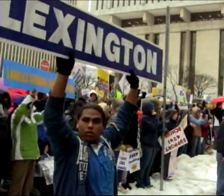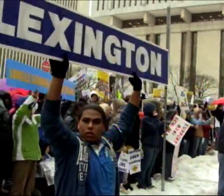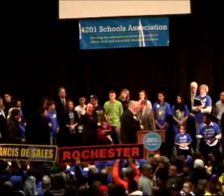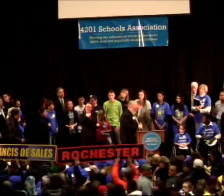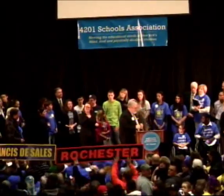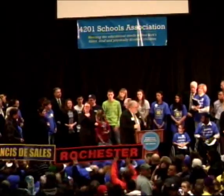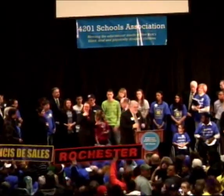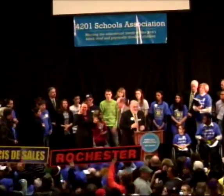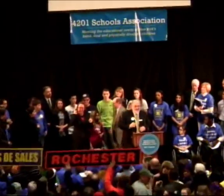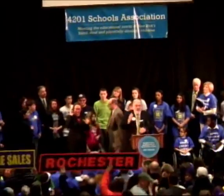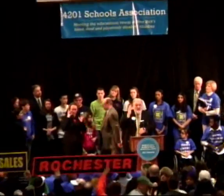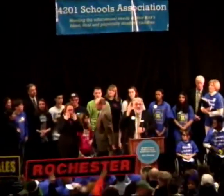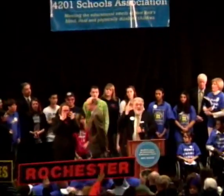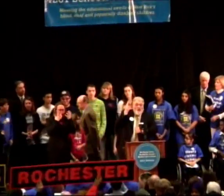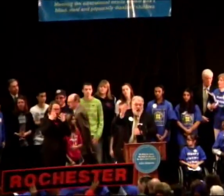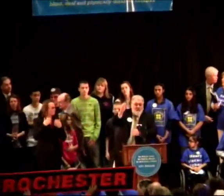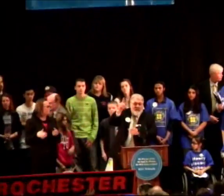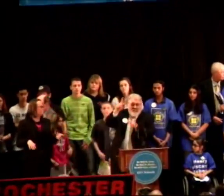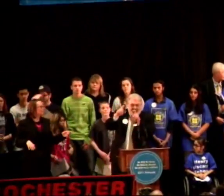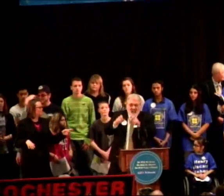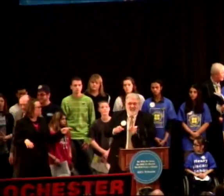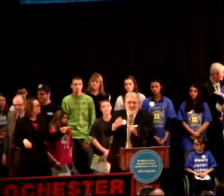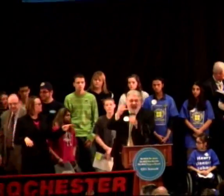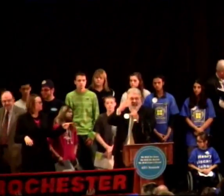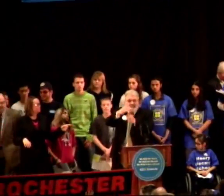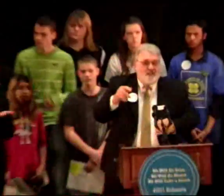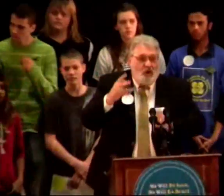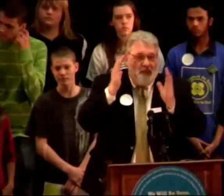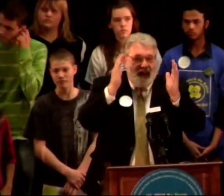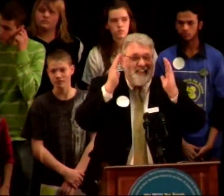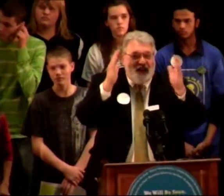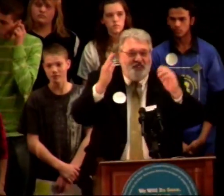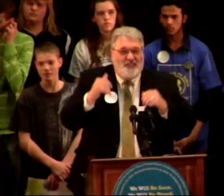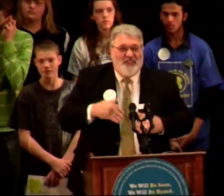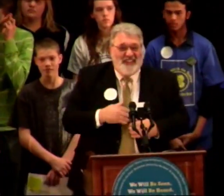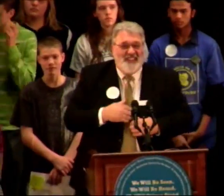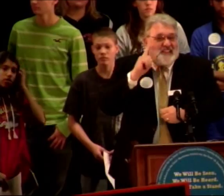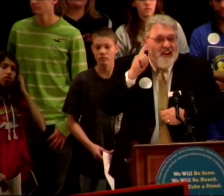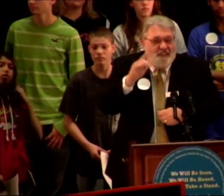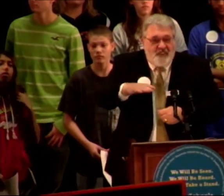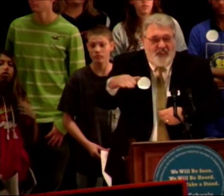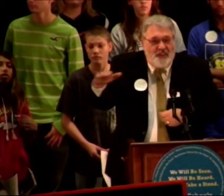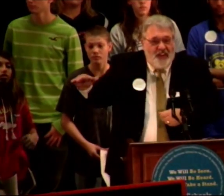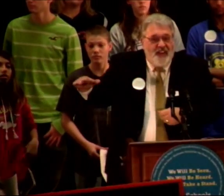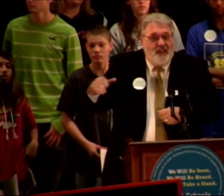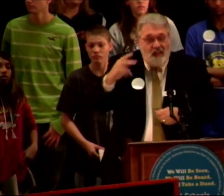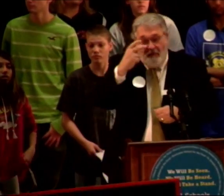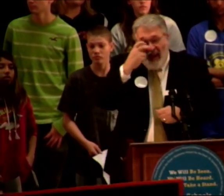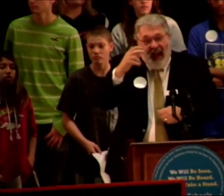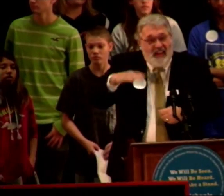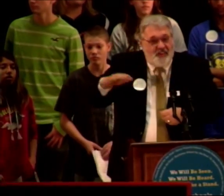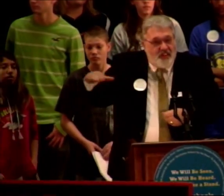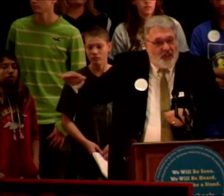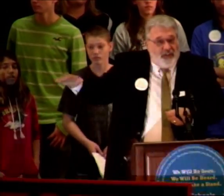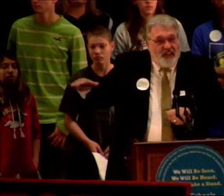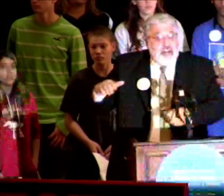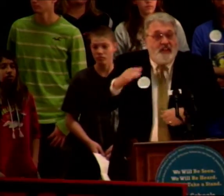Millneck Manor School Executive Director Dr. Mark Proatsky addressed the crowd. Deaf children, blind children,